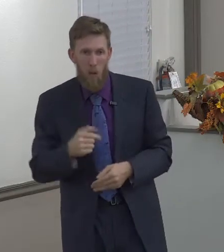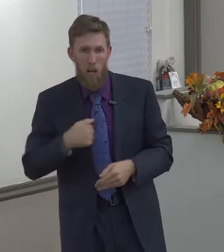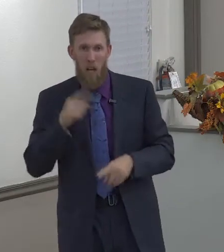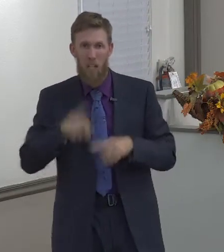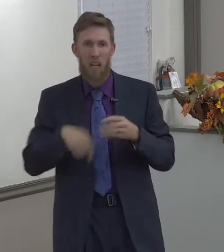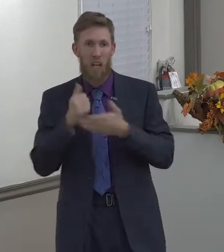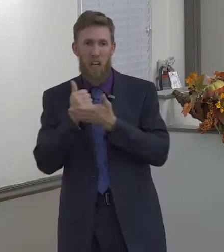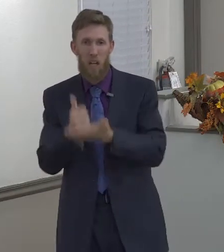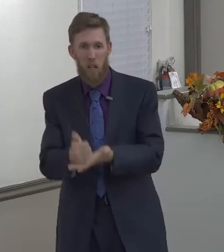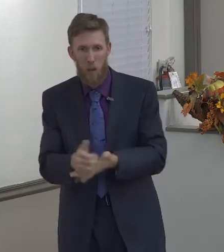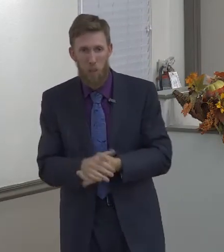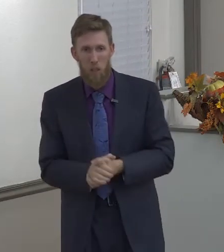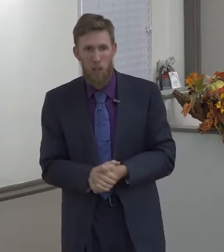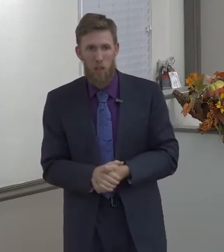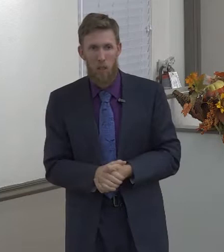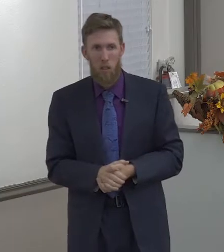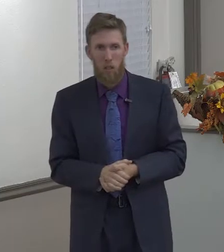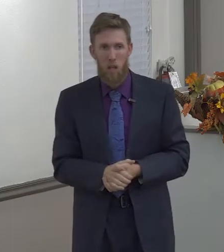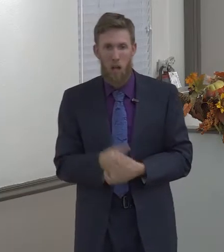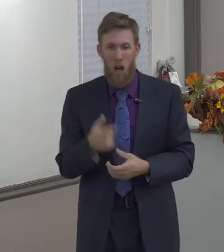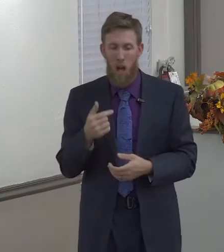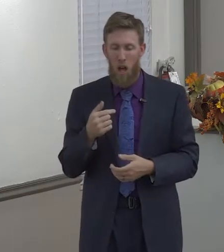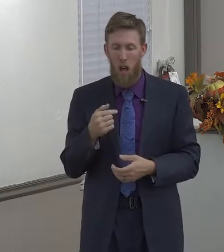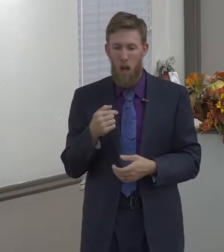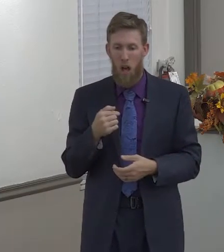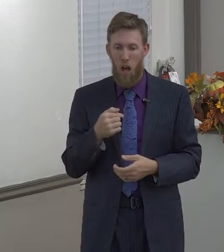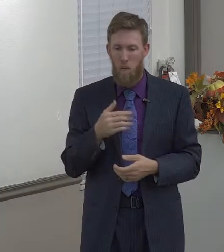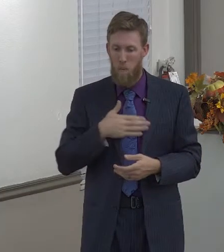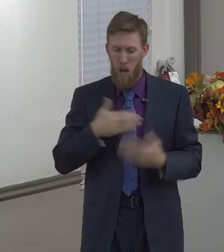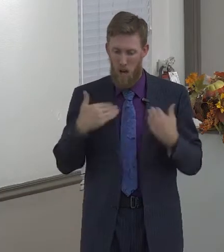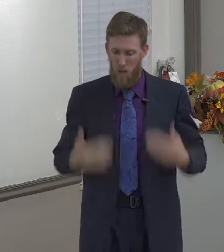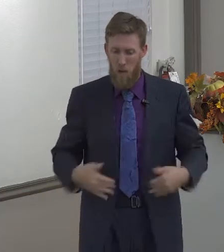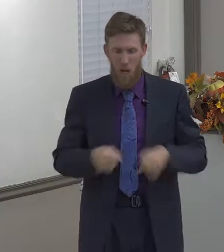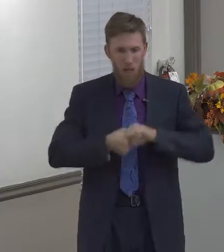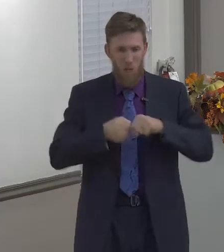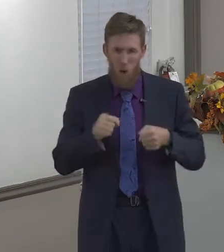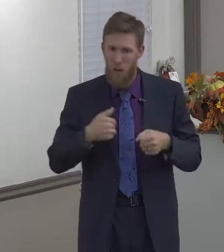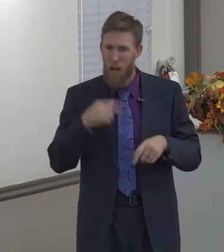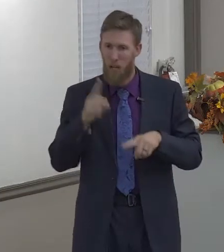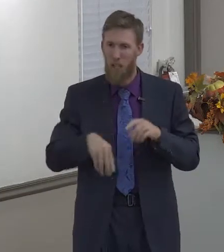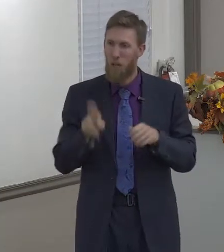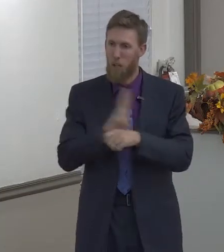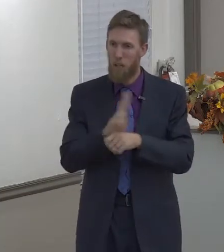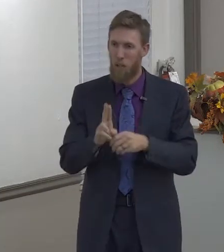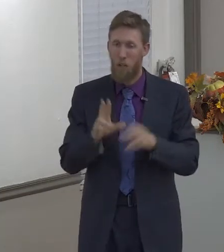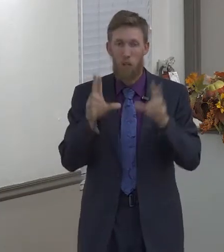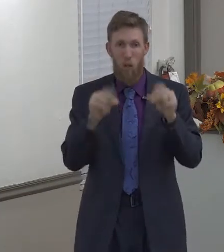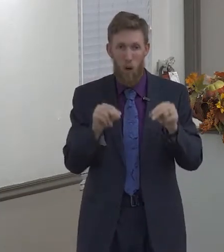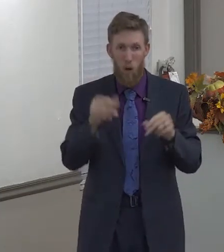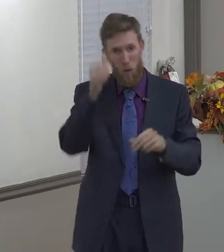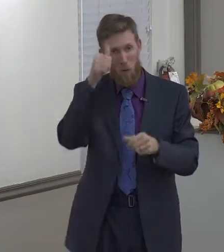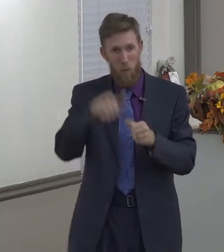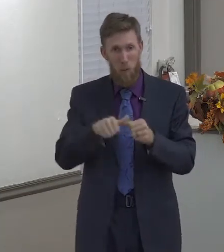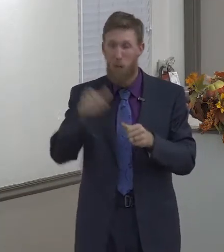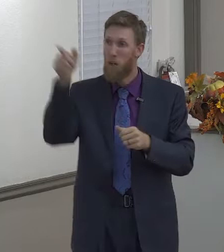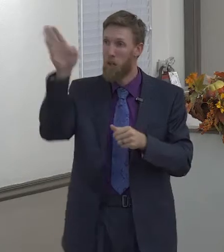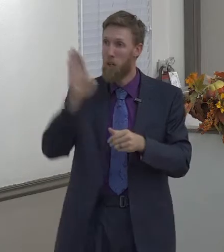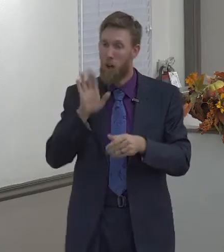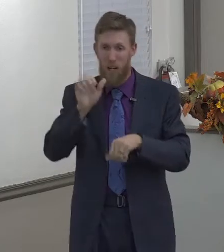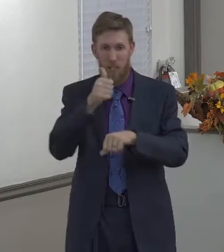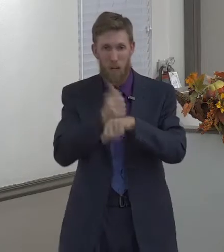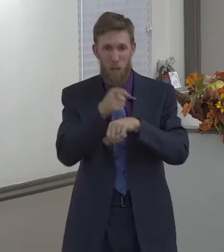in the church for His pleasure. There is a reason God set you in the church. There isn't a single